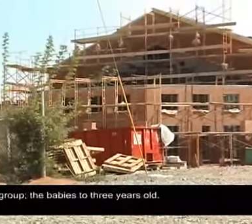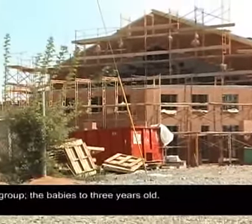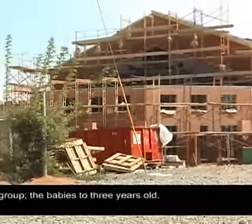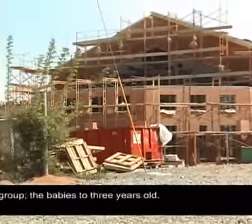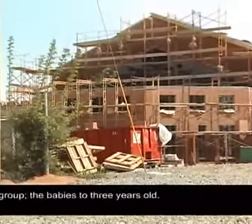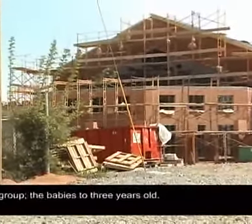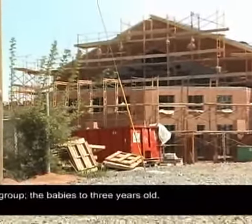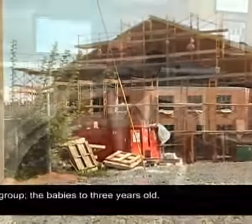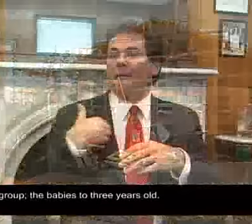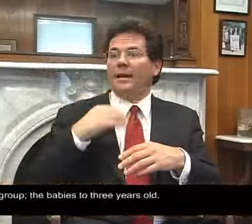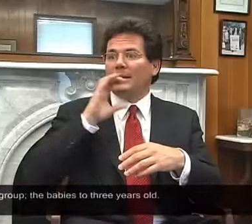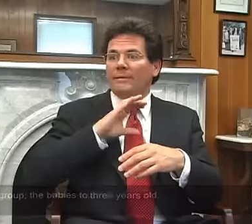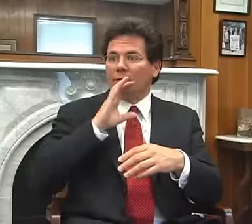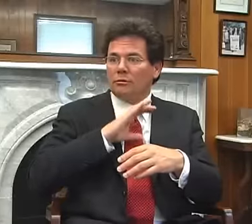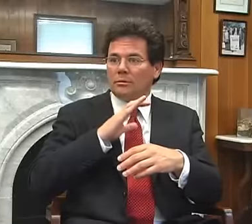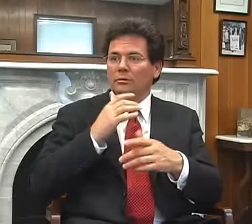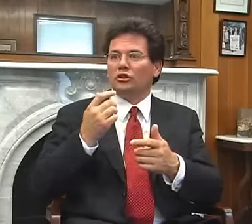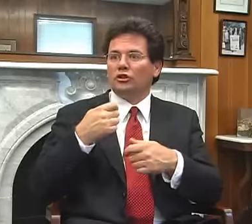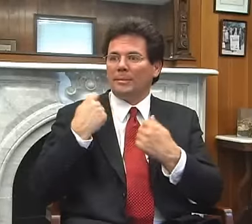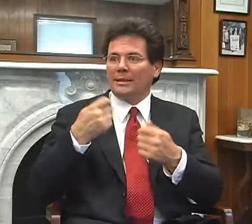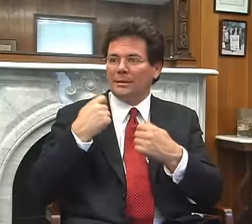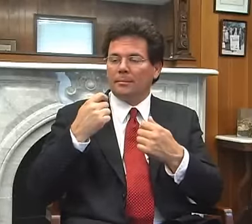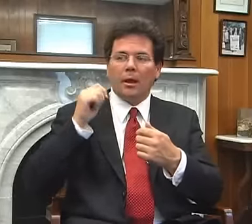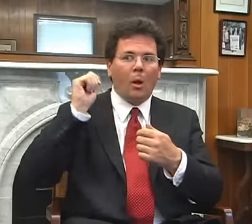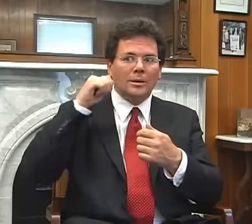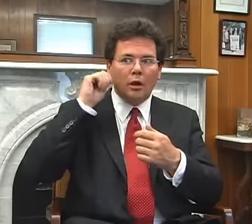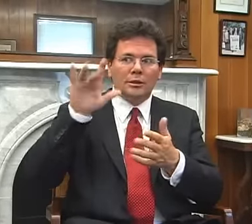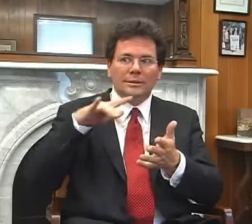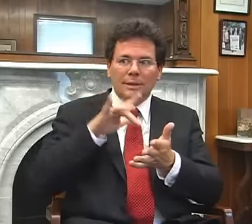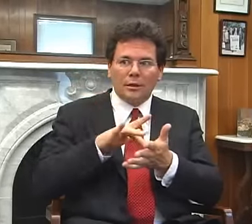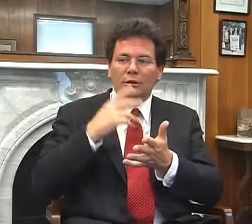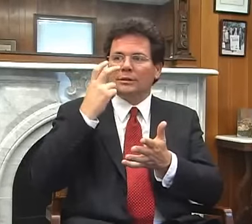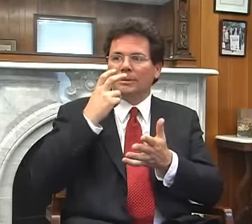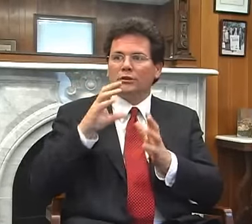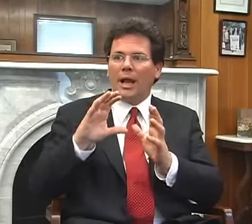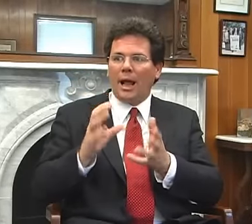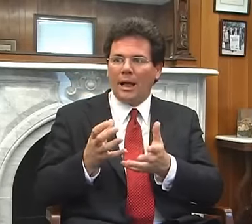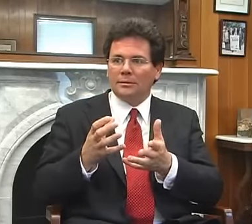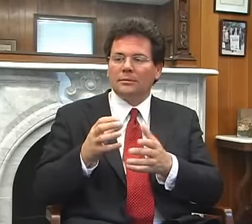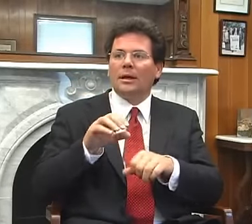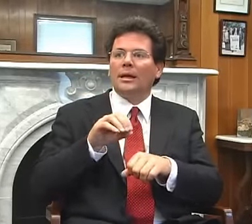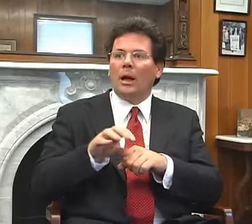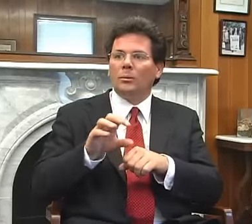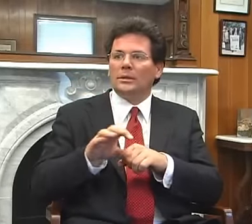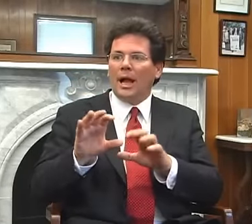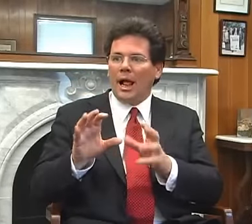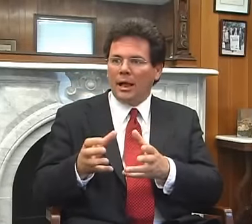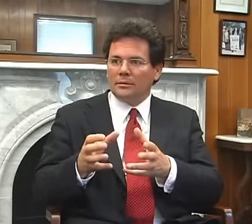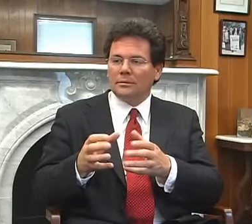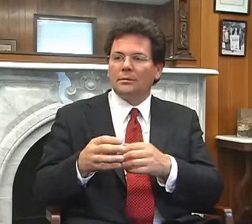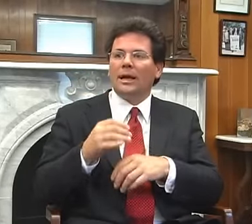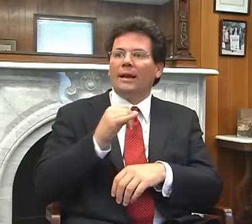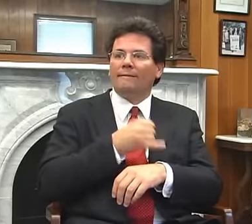the babies to 3 years old. There's a cafeteria, gymnasium, audiology center, speech classes, counseling